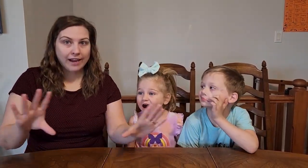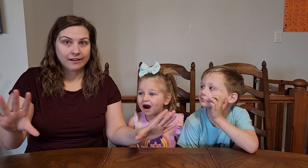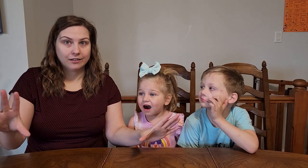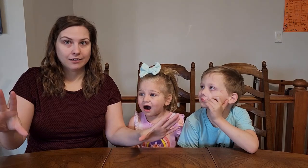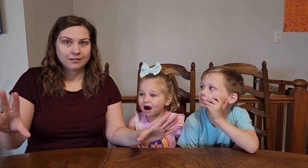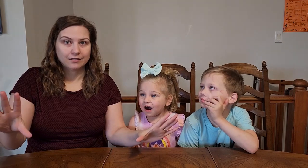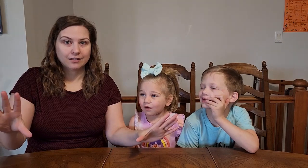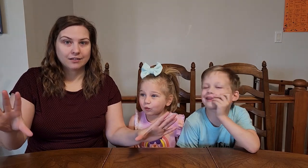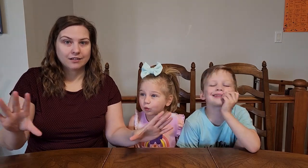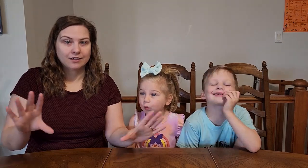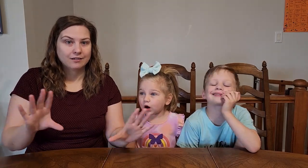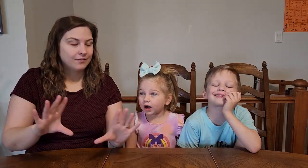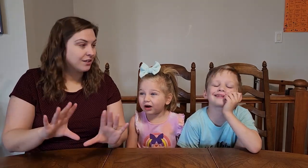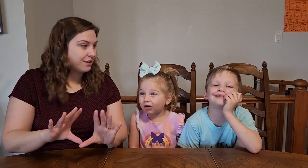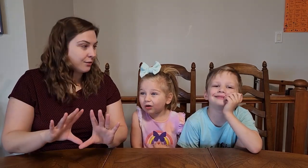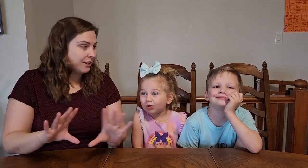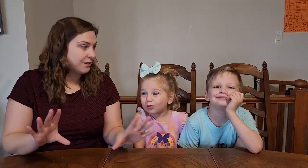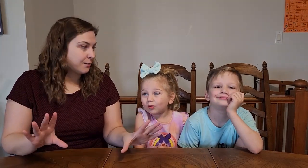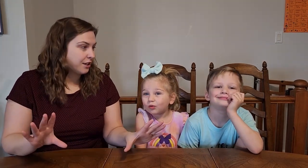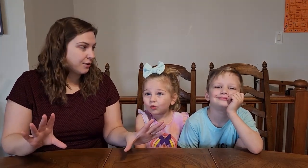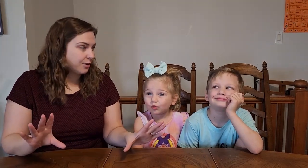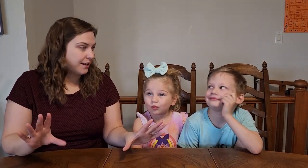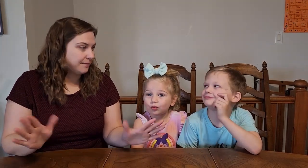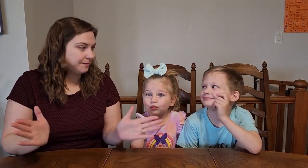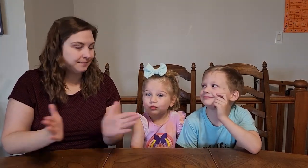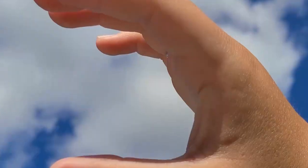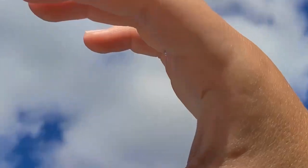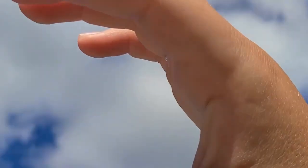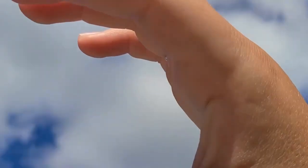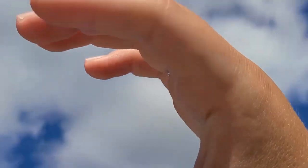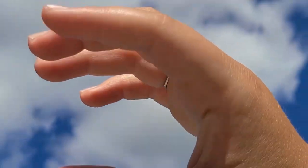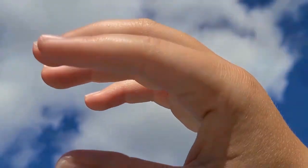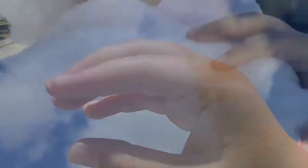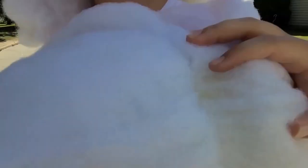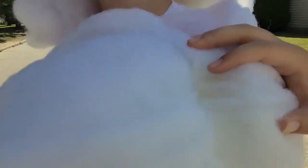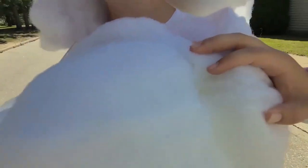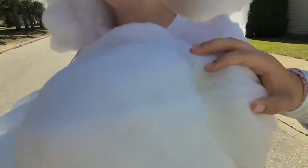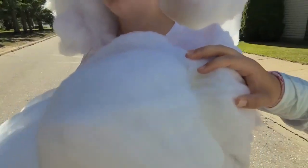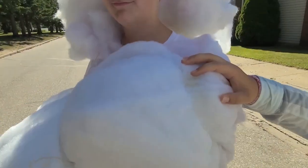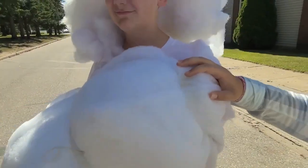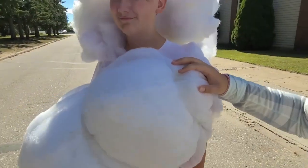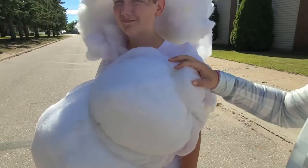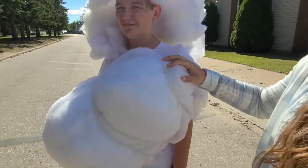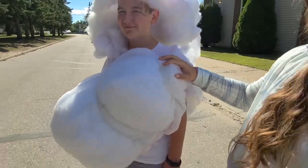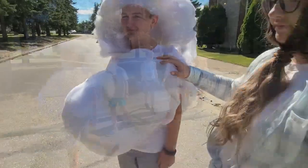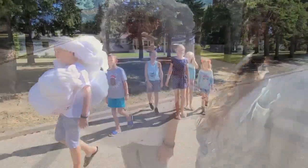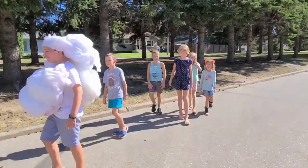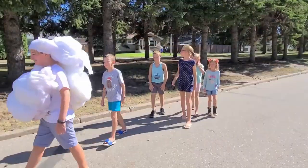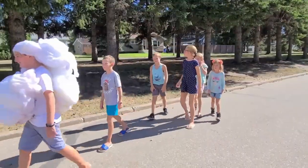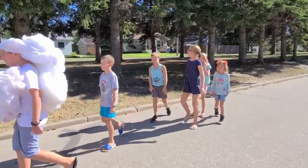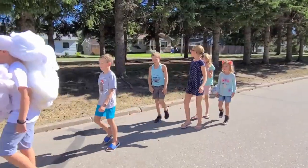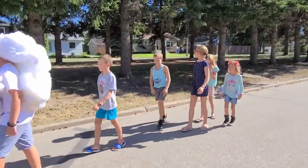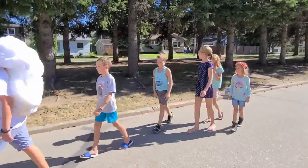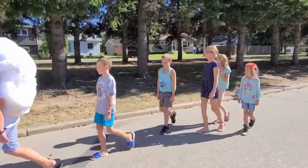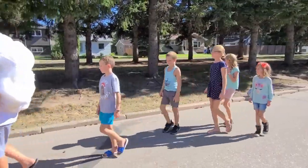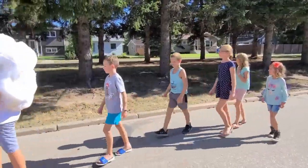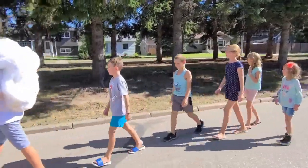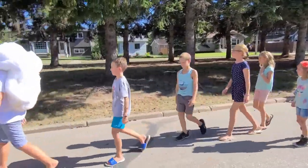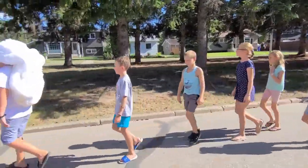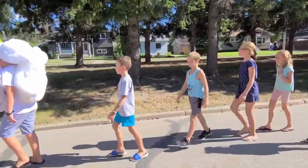quail. So let's read our story. Follow the cloud, Moses told the people. God led the Israelites through the